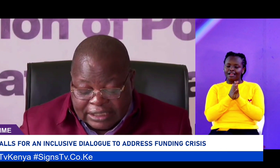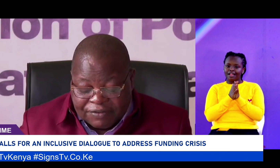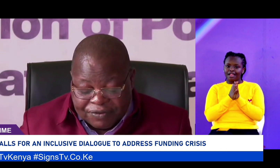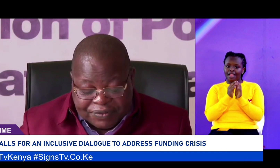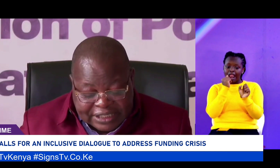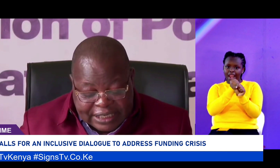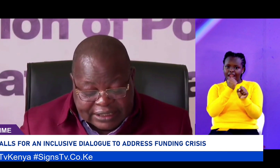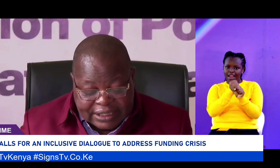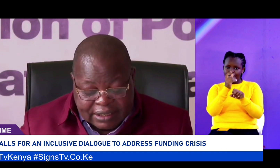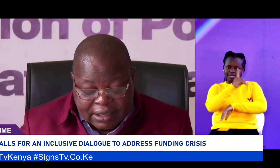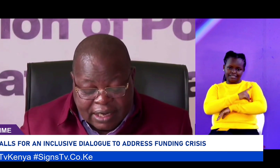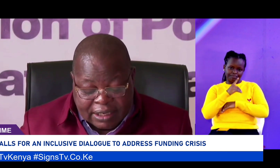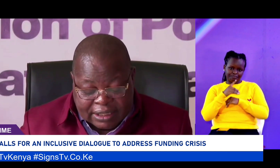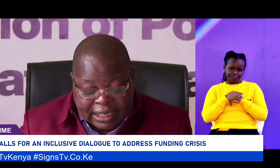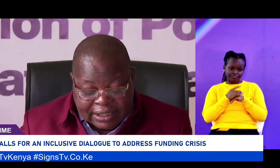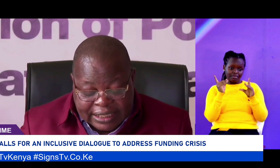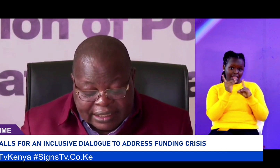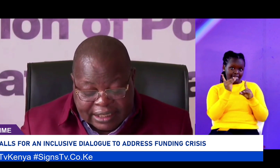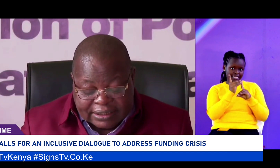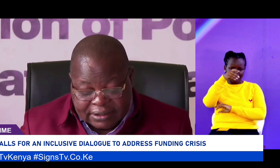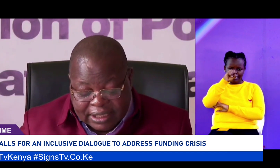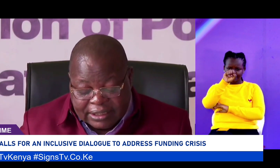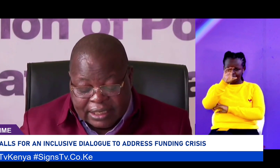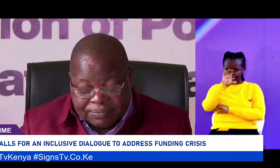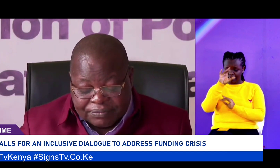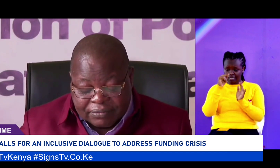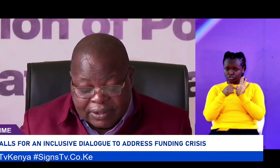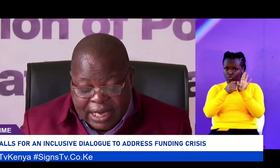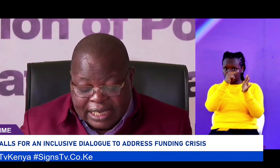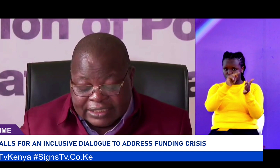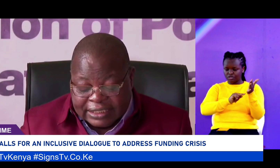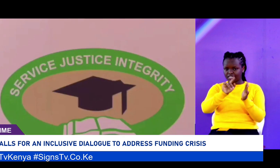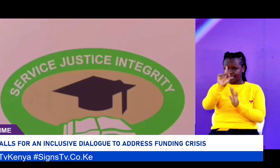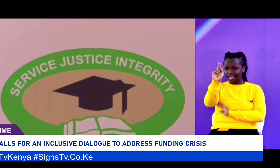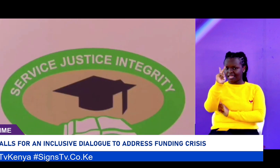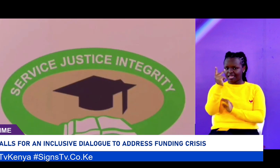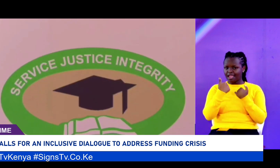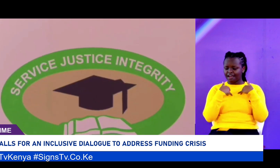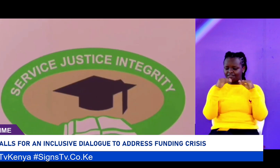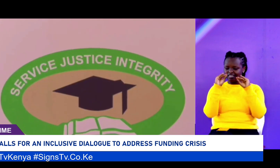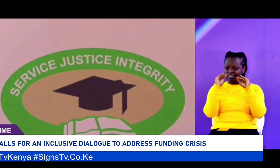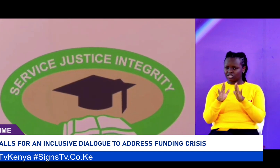Data from the TSC currently indicates that Kenya has a teacher deficit of